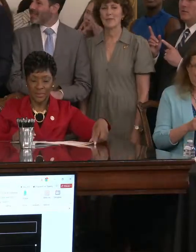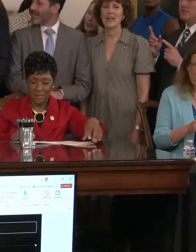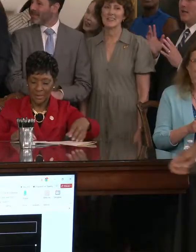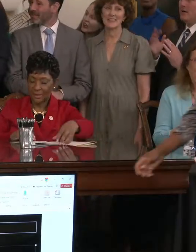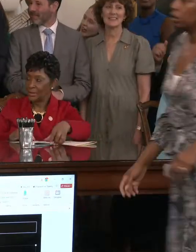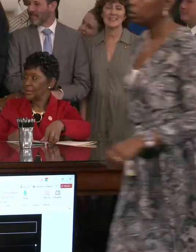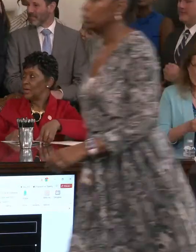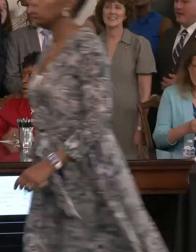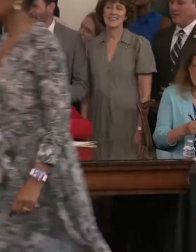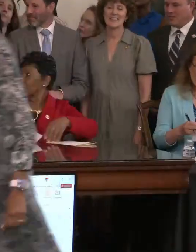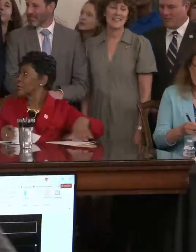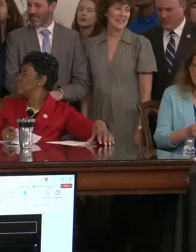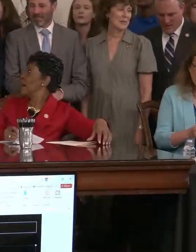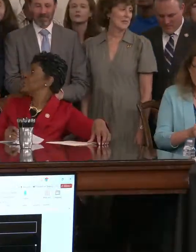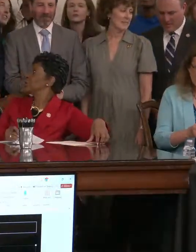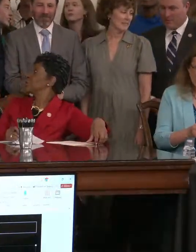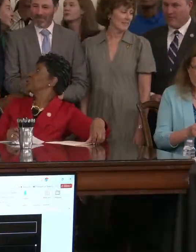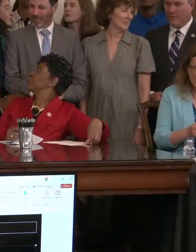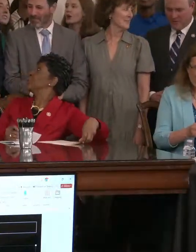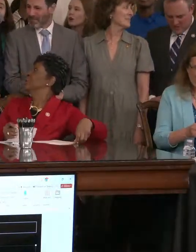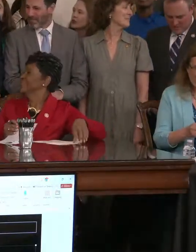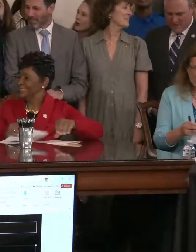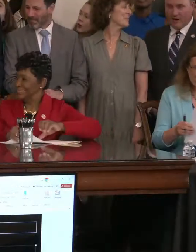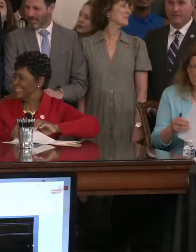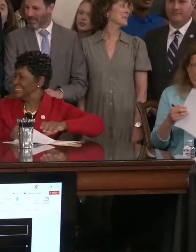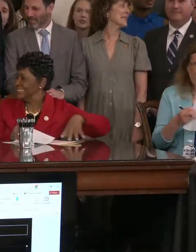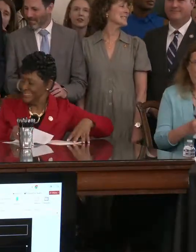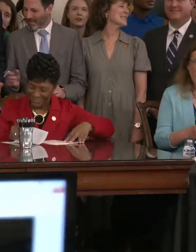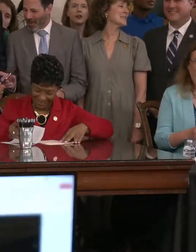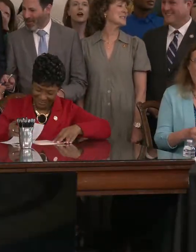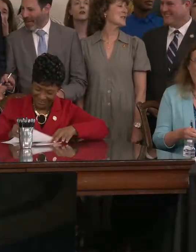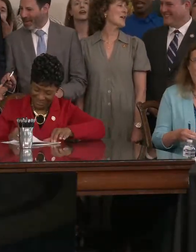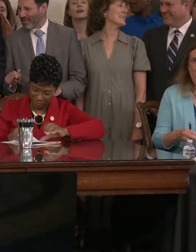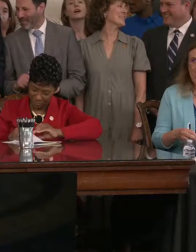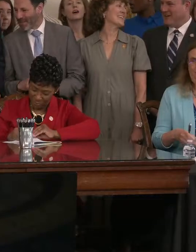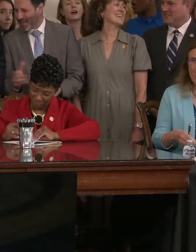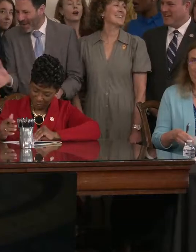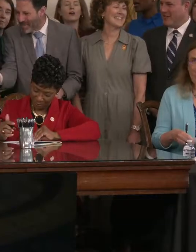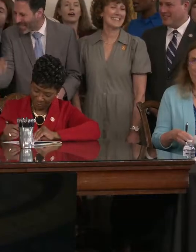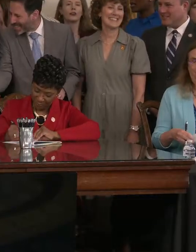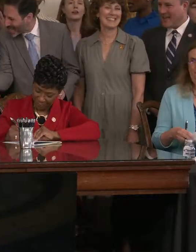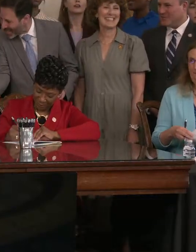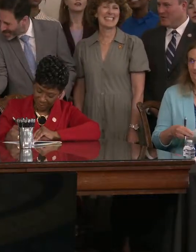House Bill 352, budget for fiscal year 2025.